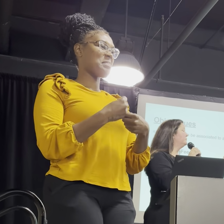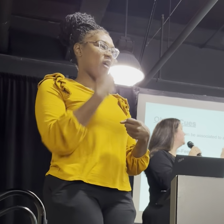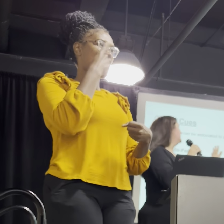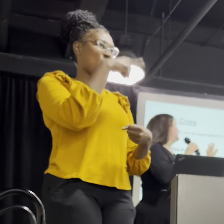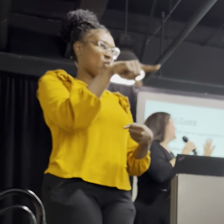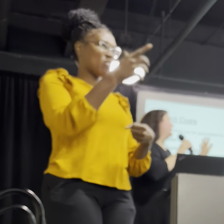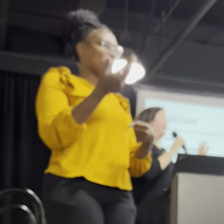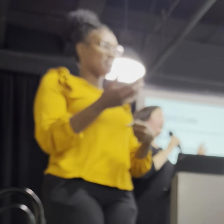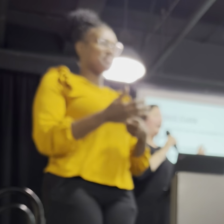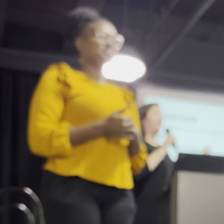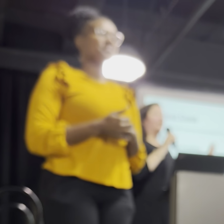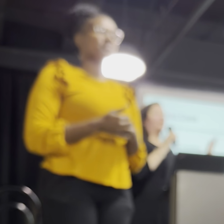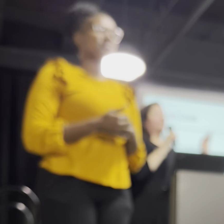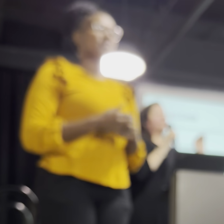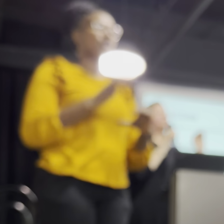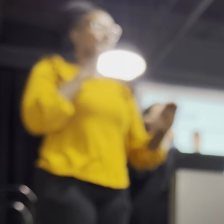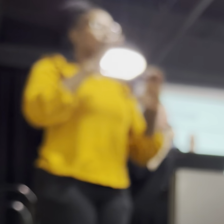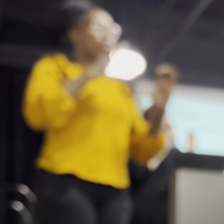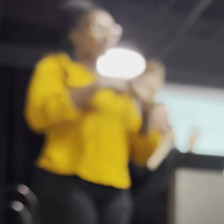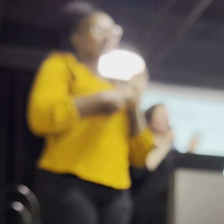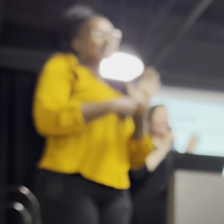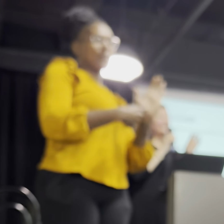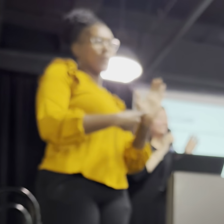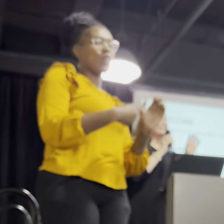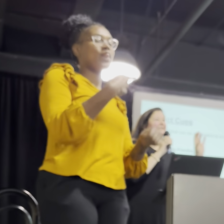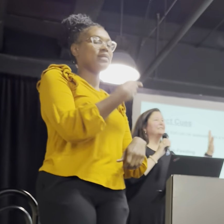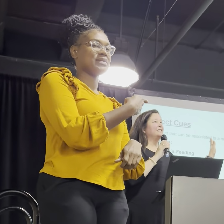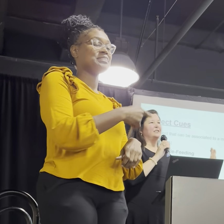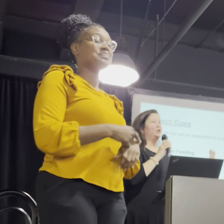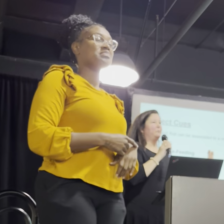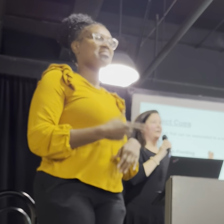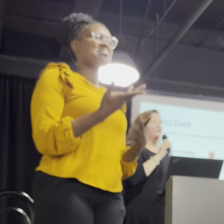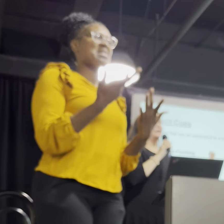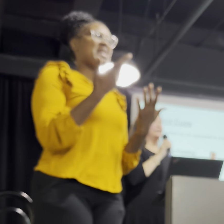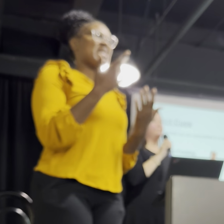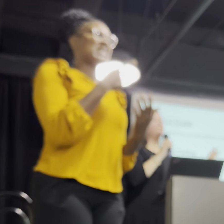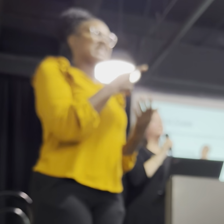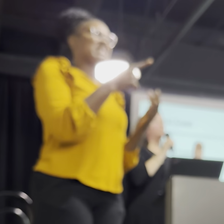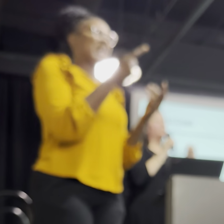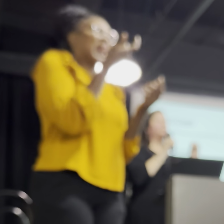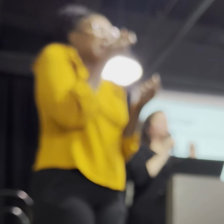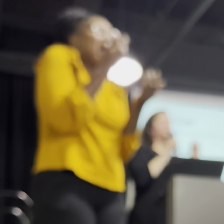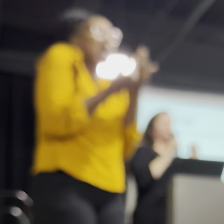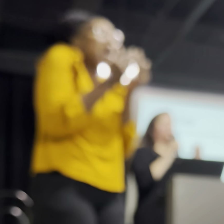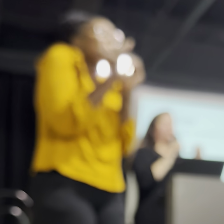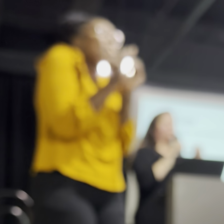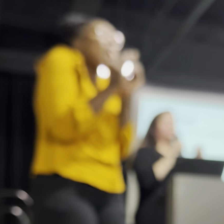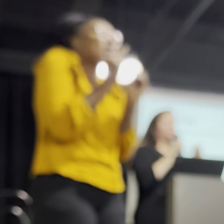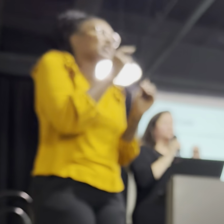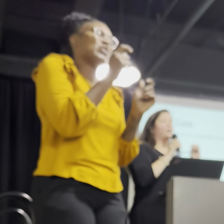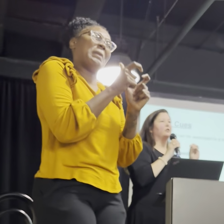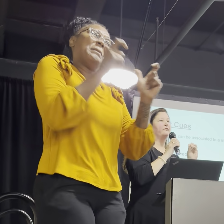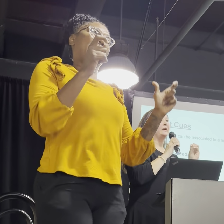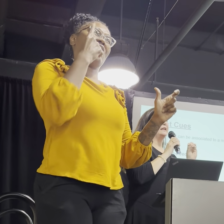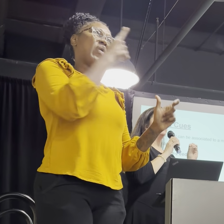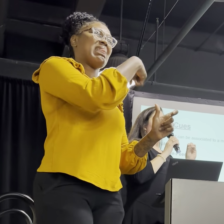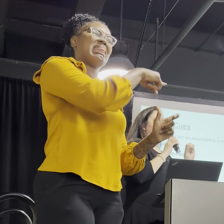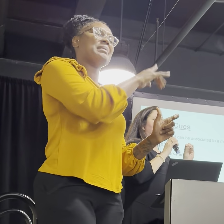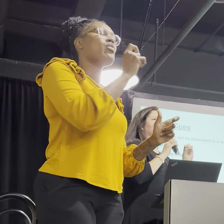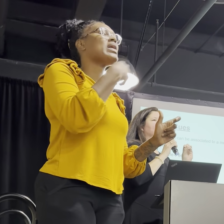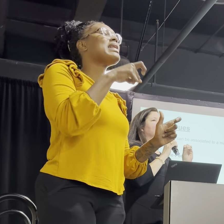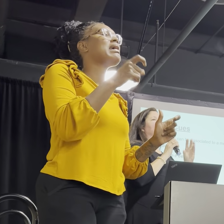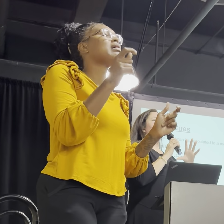Now, caveat, little bitty hands, this is too big for them. We would want to start out with something smaller if we had